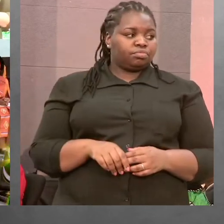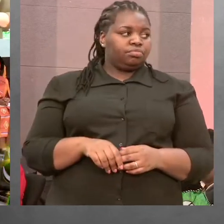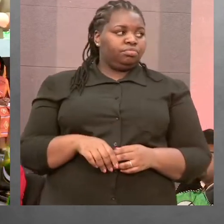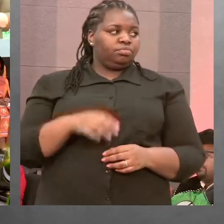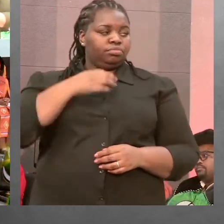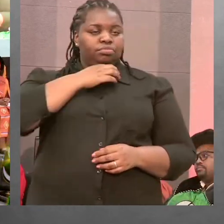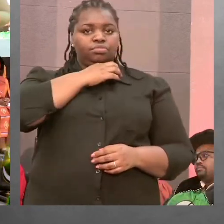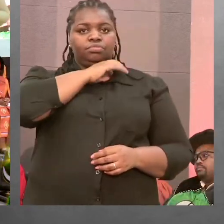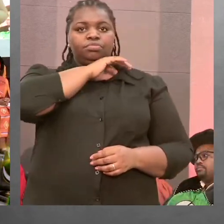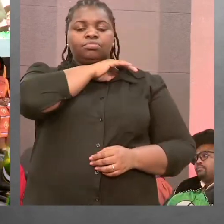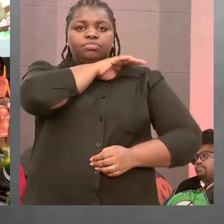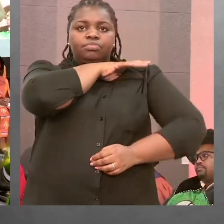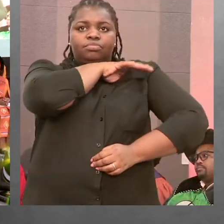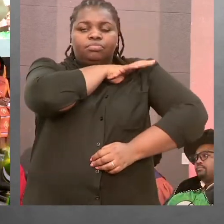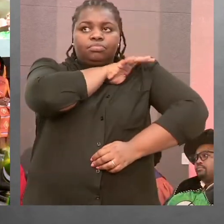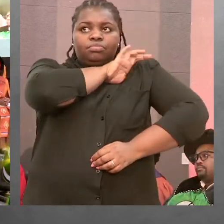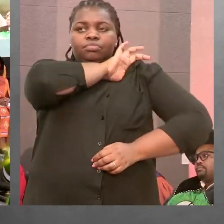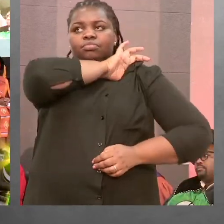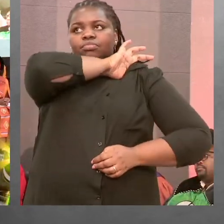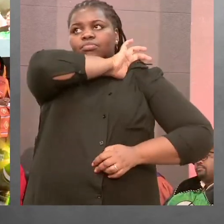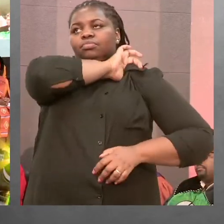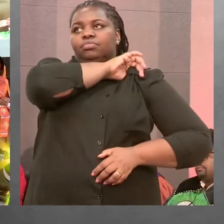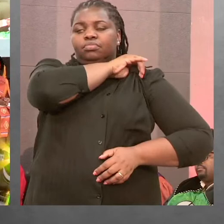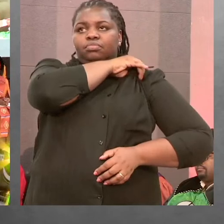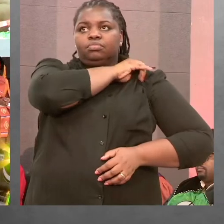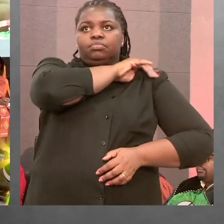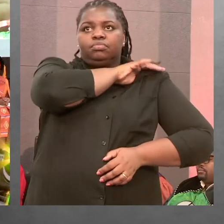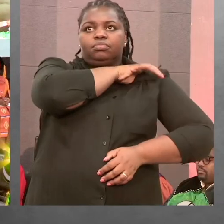Uba ndimthandi ndixelele ofunwa ngapha eRhawutini.